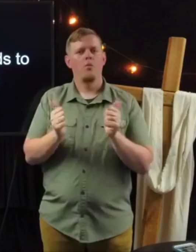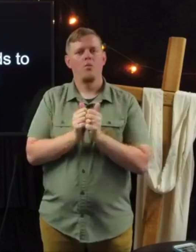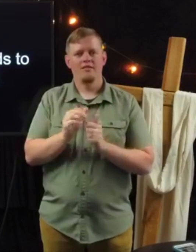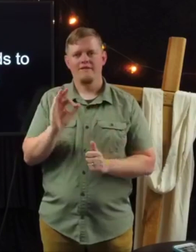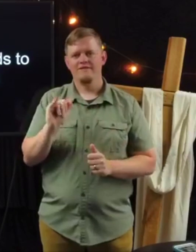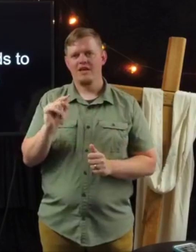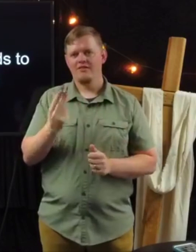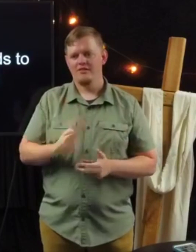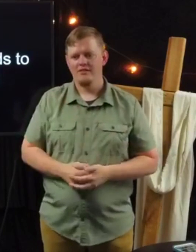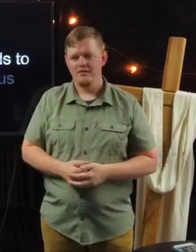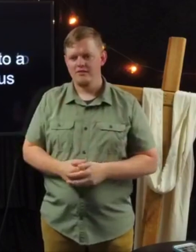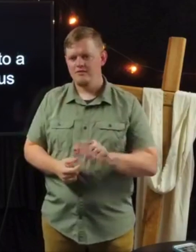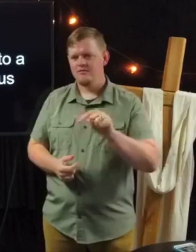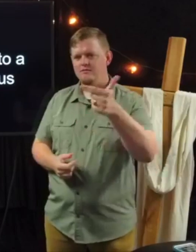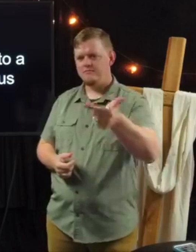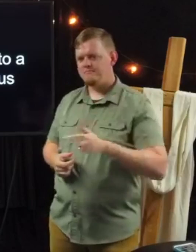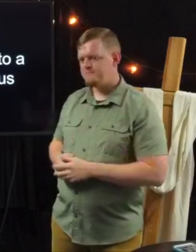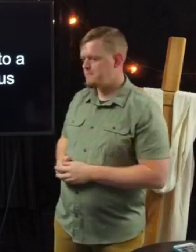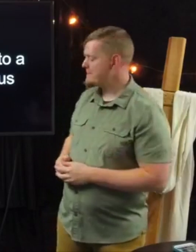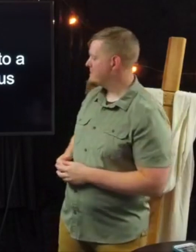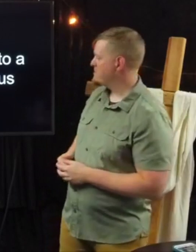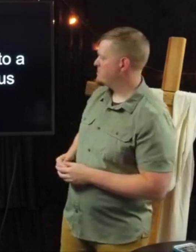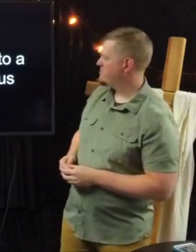But what about with faith?